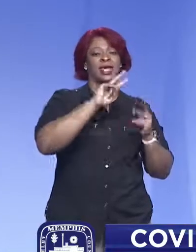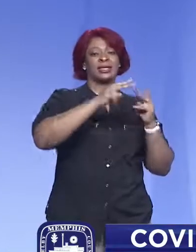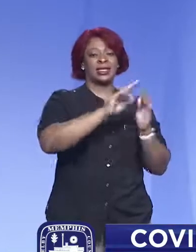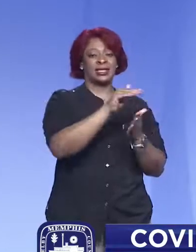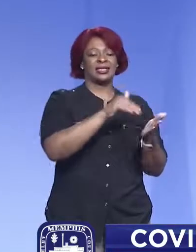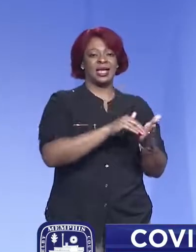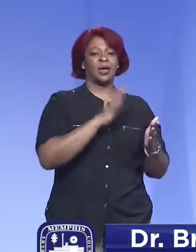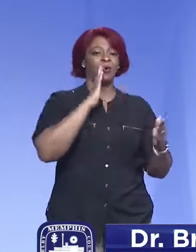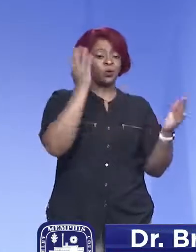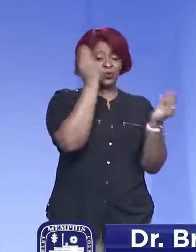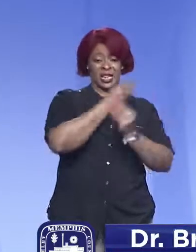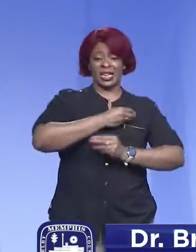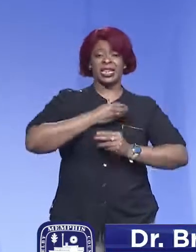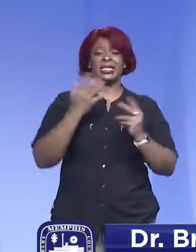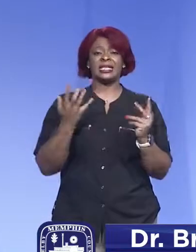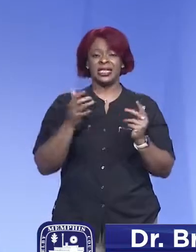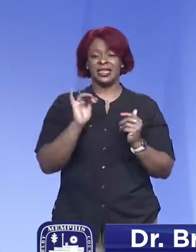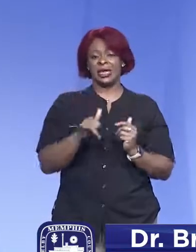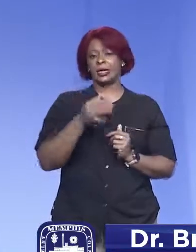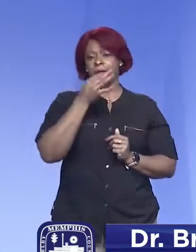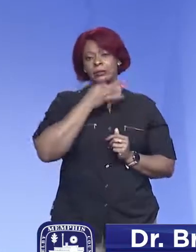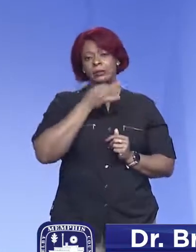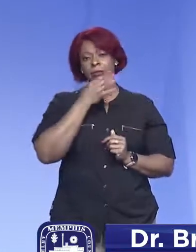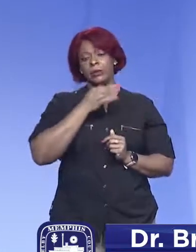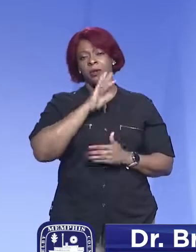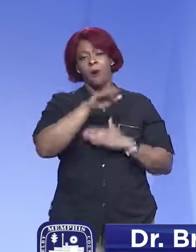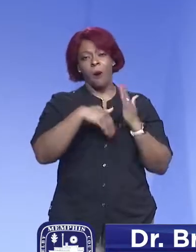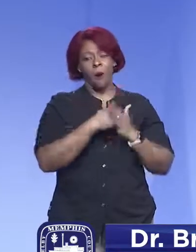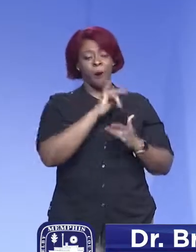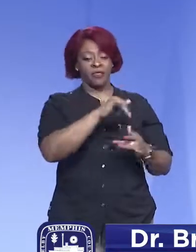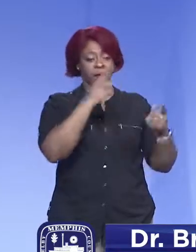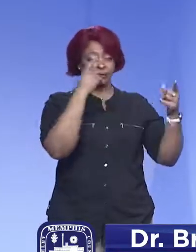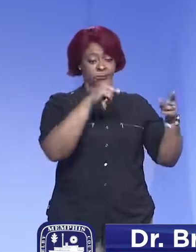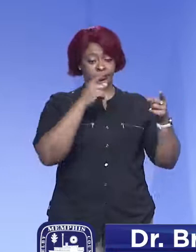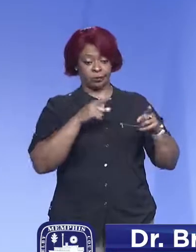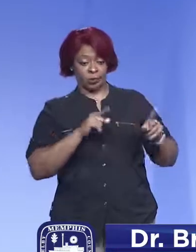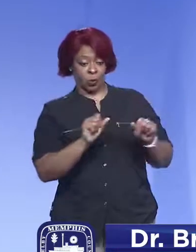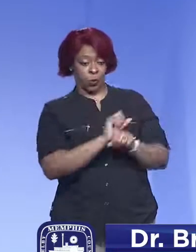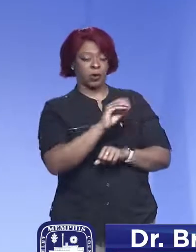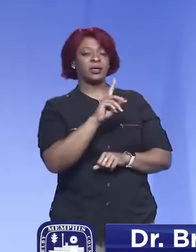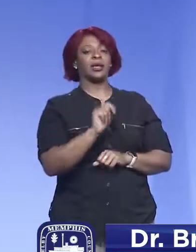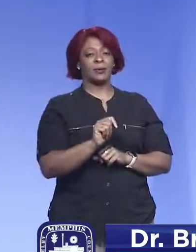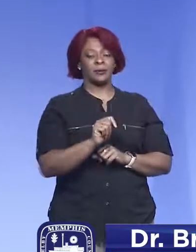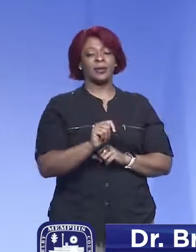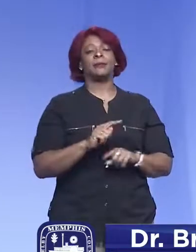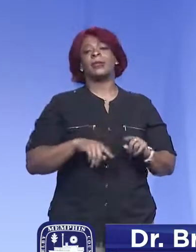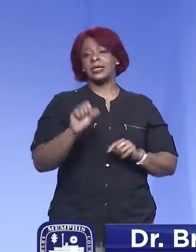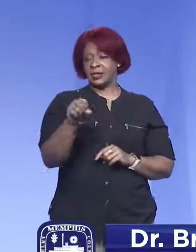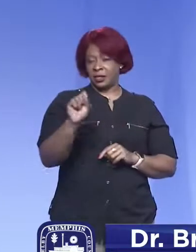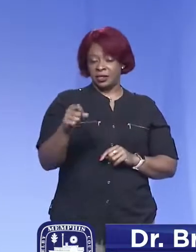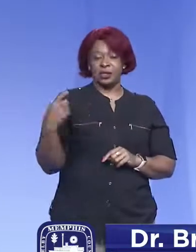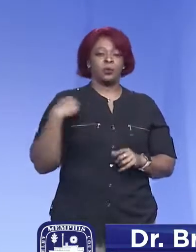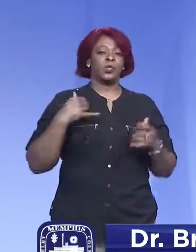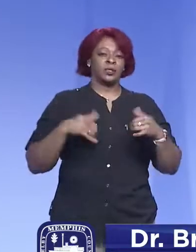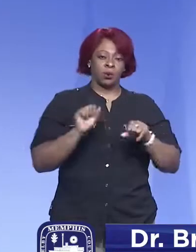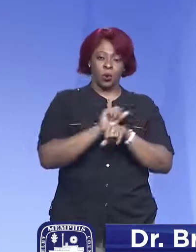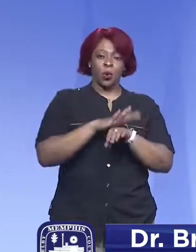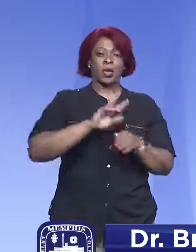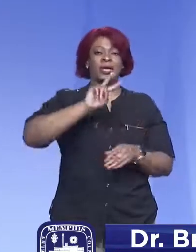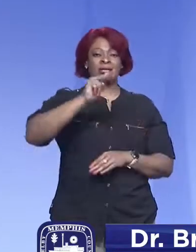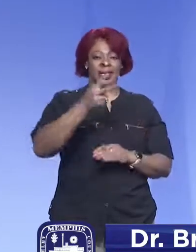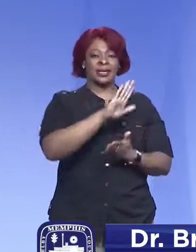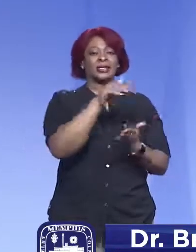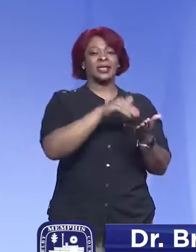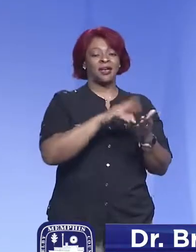be releasing it as soon as all of those details are worked out. But yes, we are working on a second